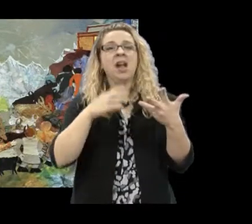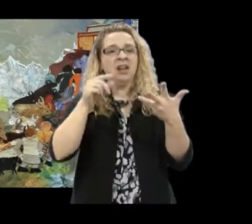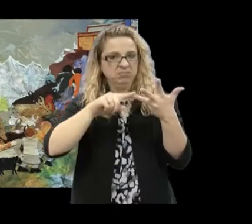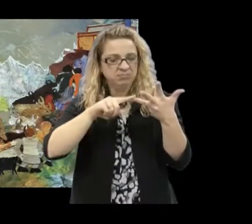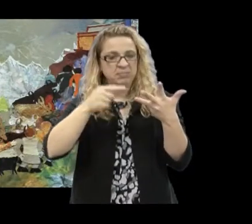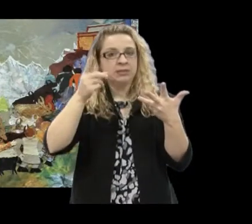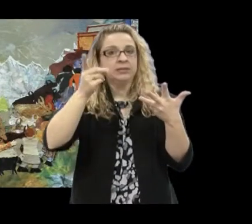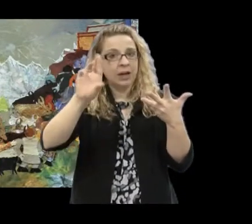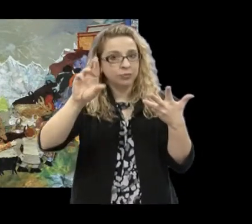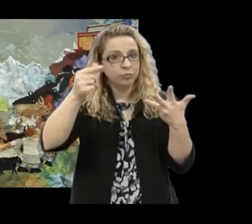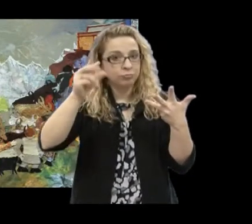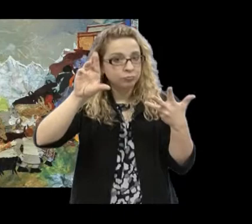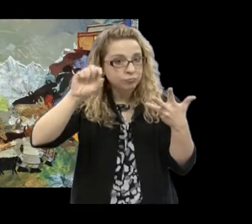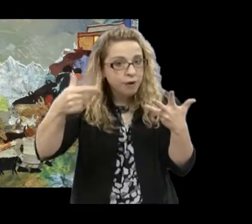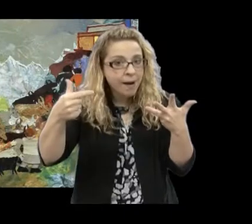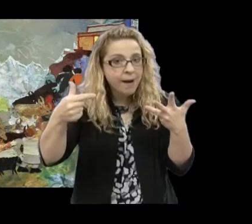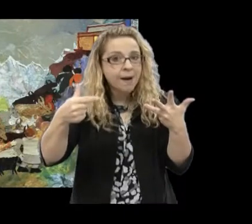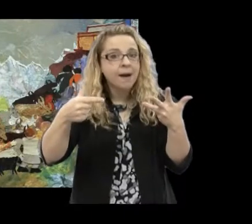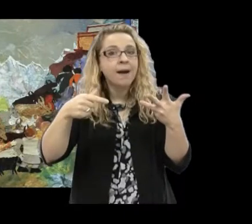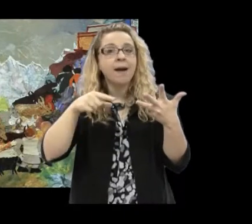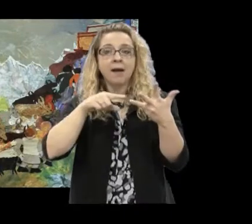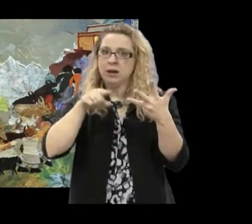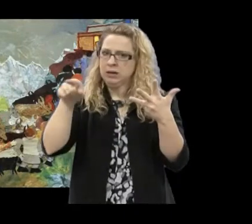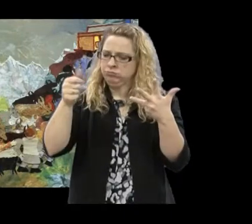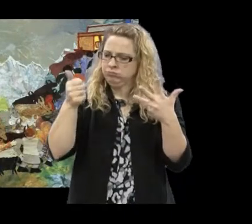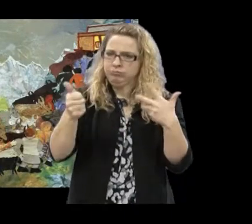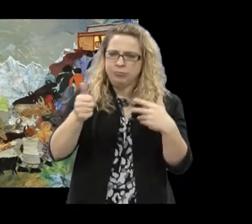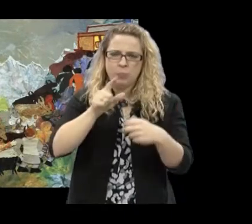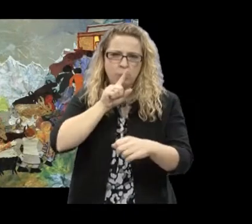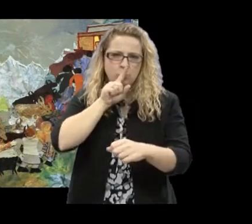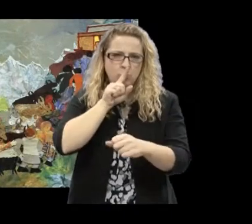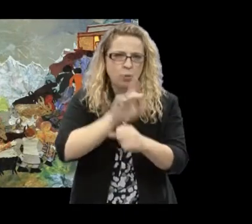Dr. Gregg, who kept his promise.